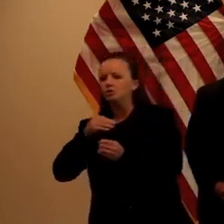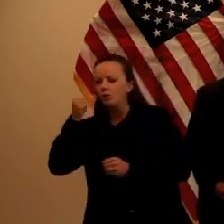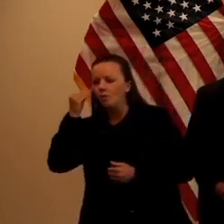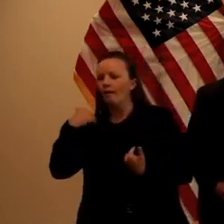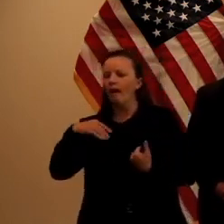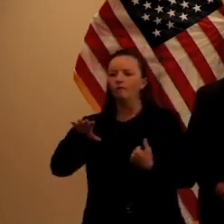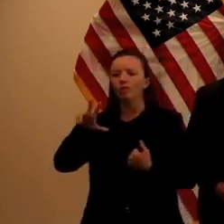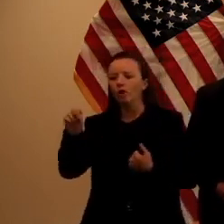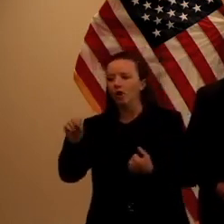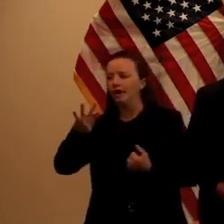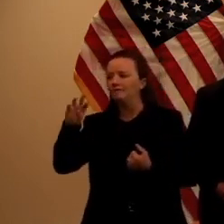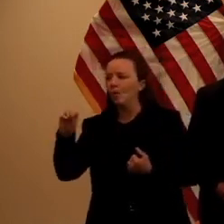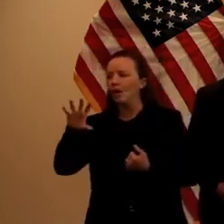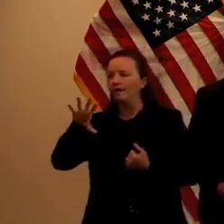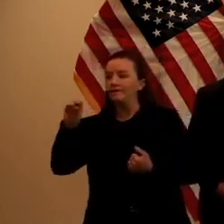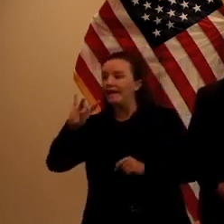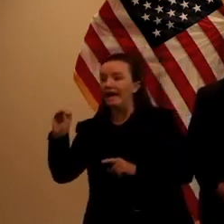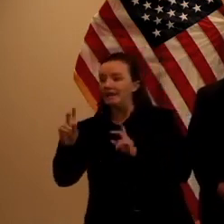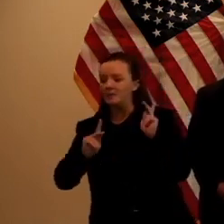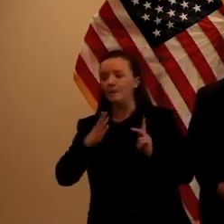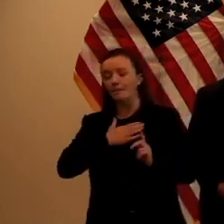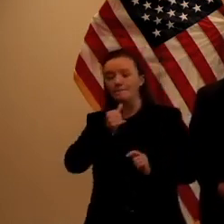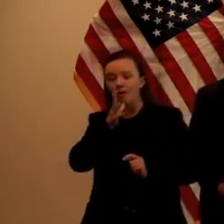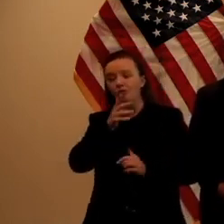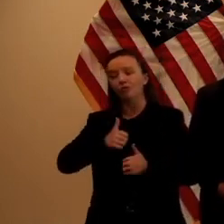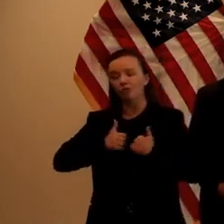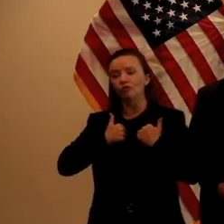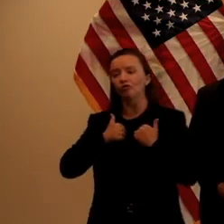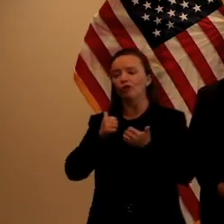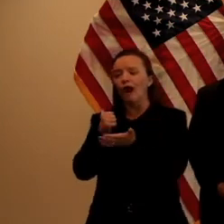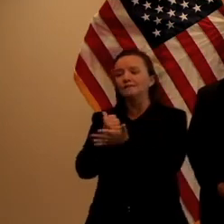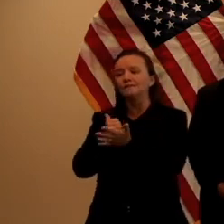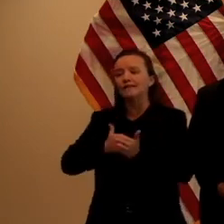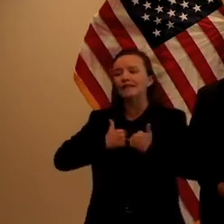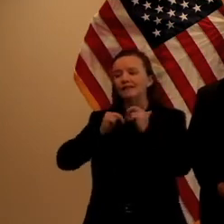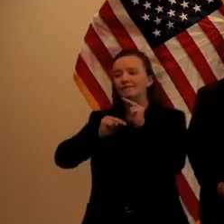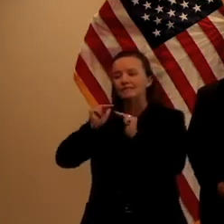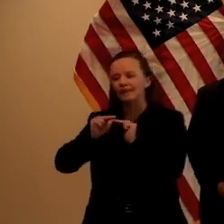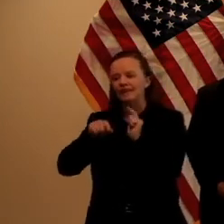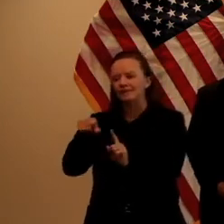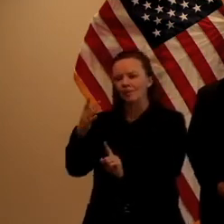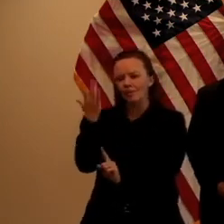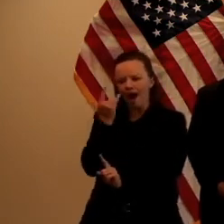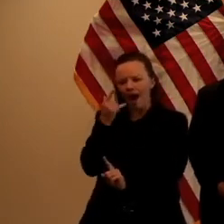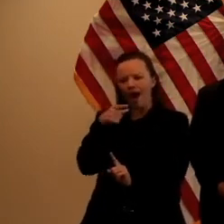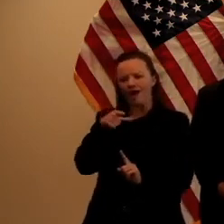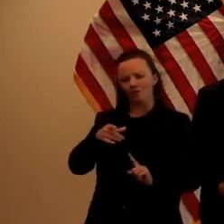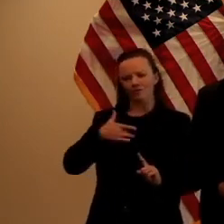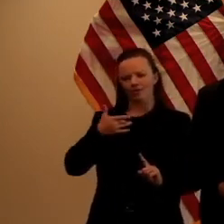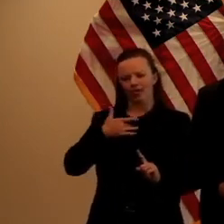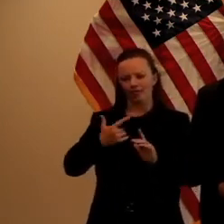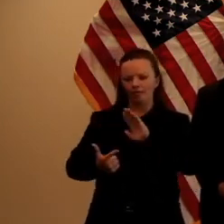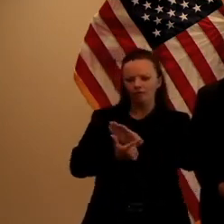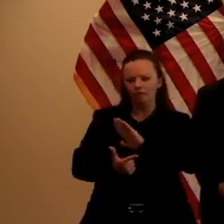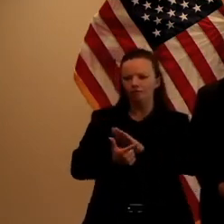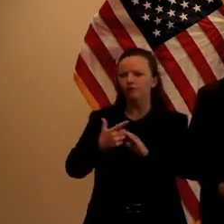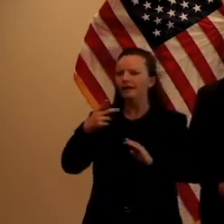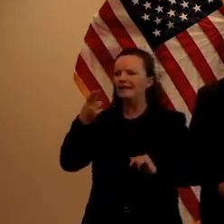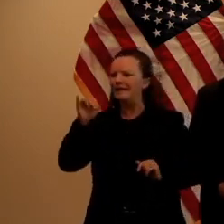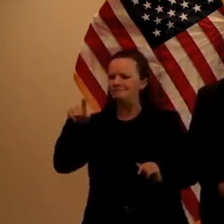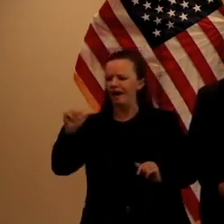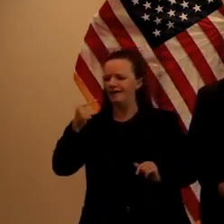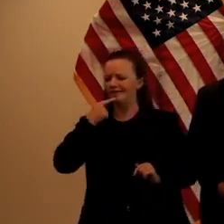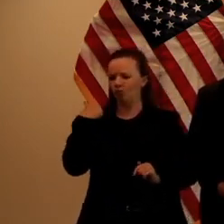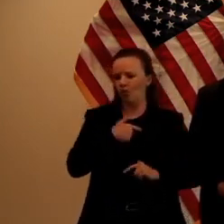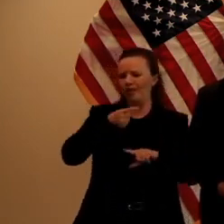80 people. My mother happens to be in an assisted living facility. What is it in HIPAA that you believe exists in HIPAA that